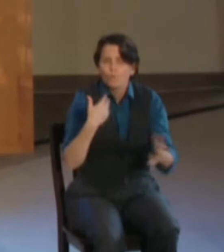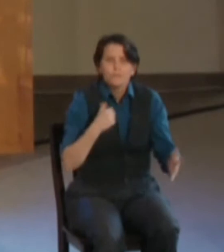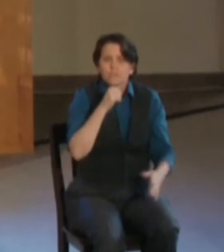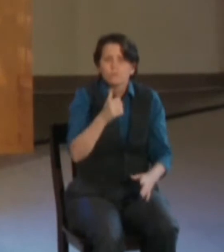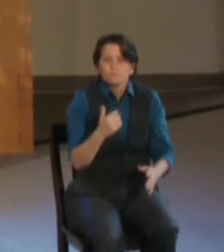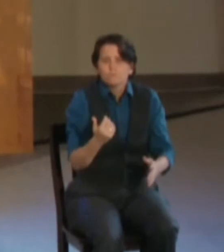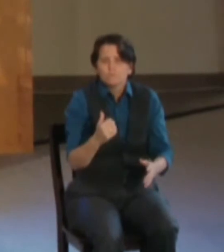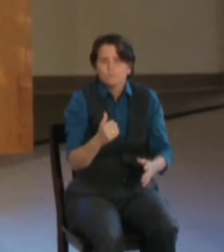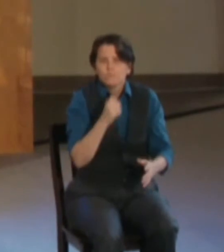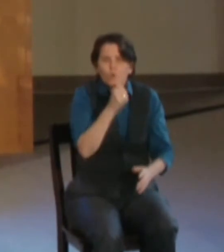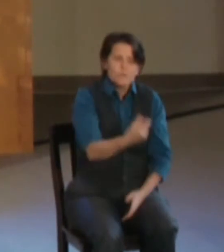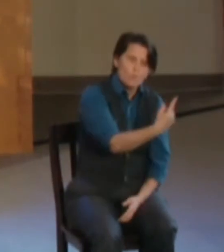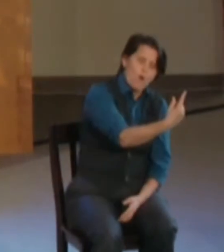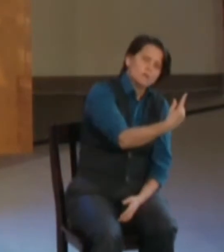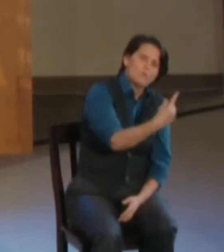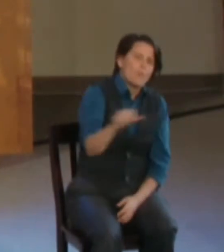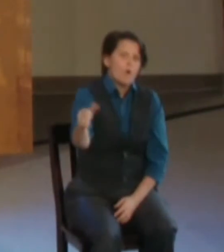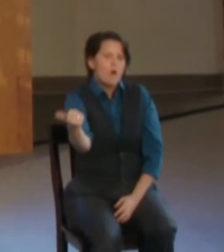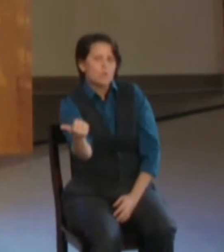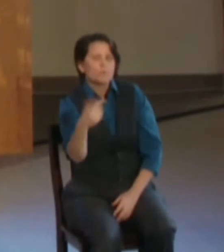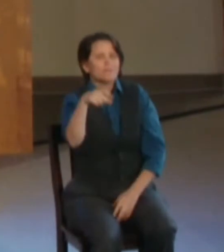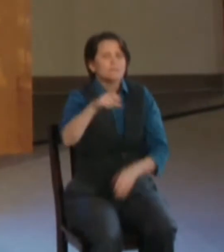both. We need all of it.